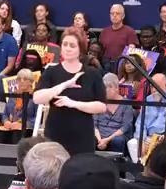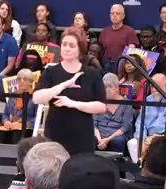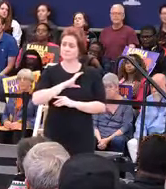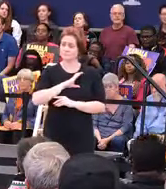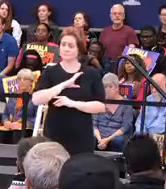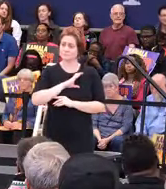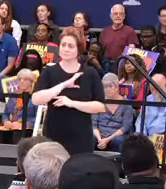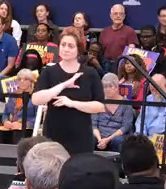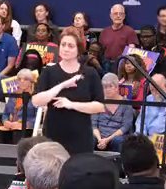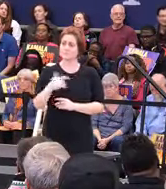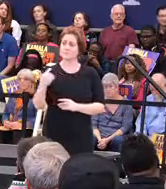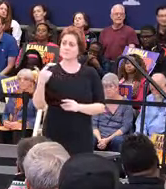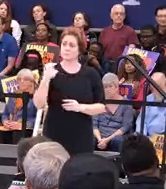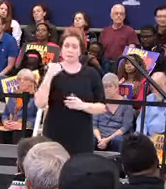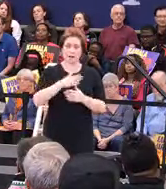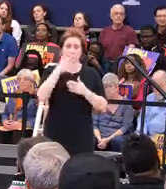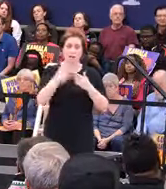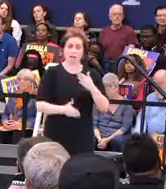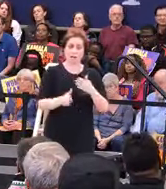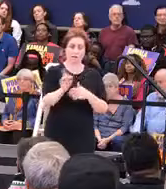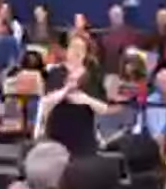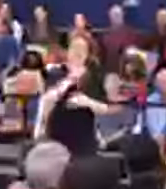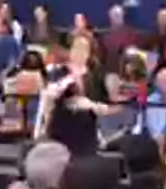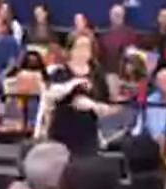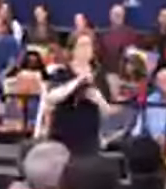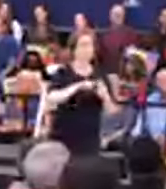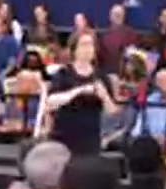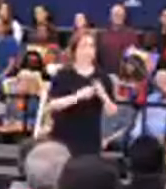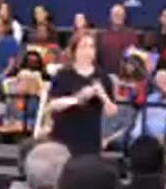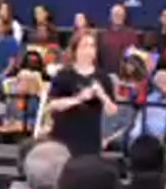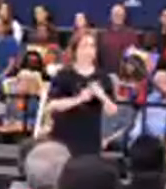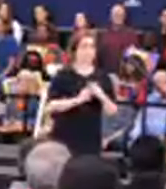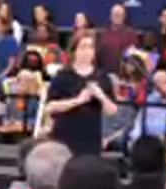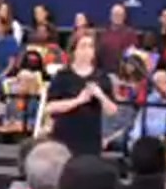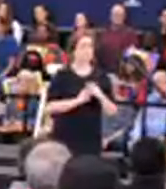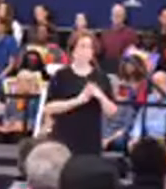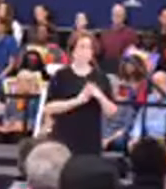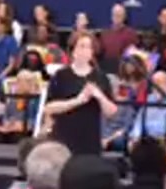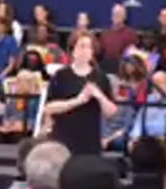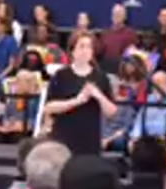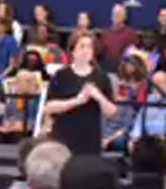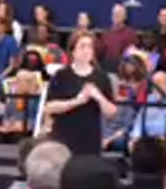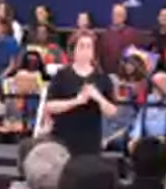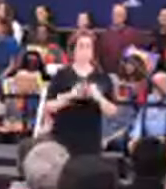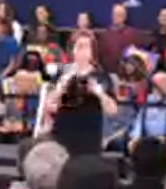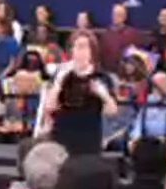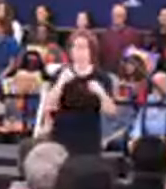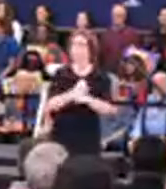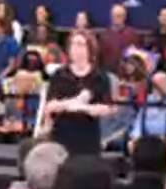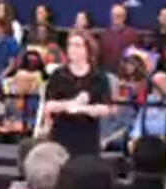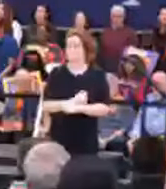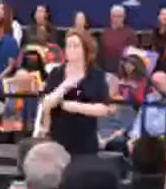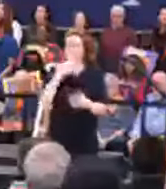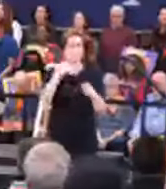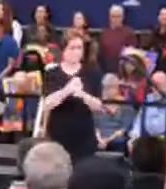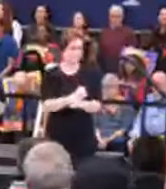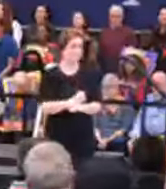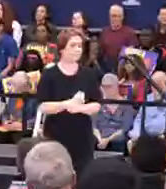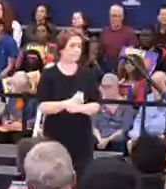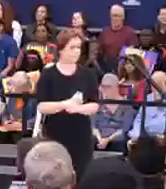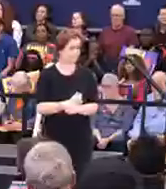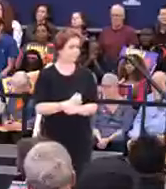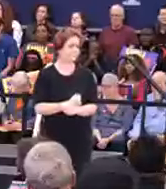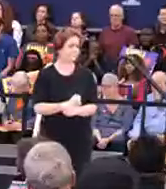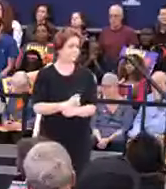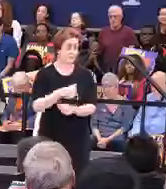And so I end where we started. This is a good fight. This is a good fight. And